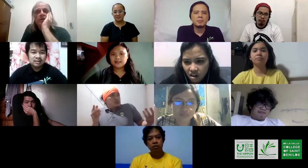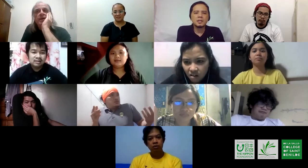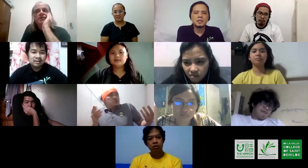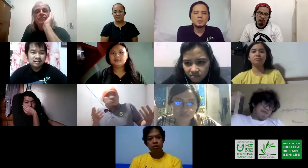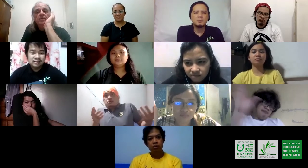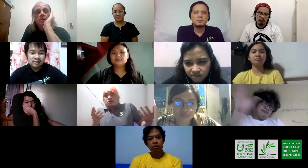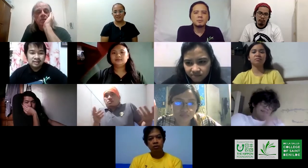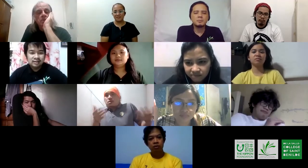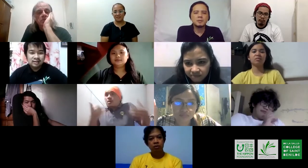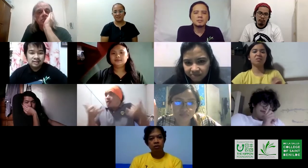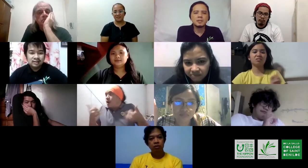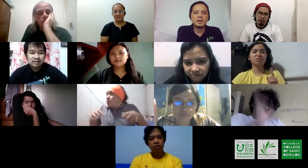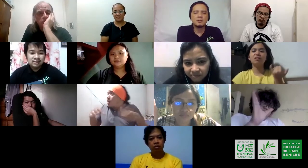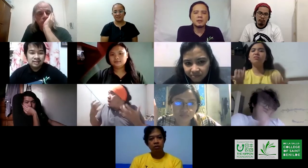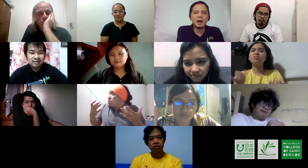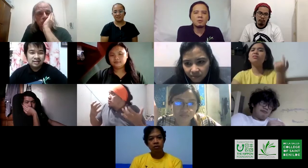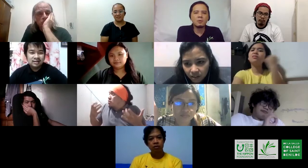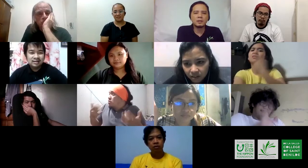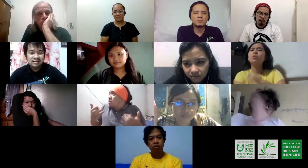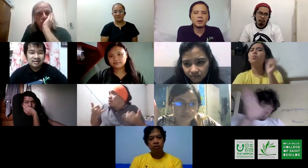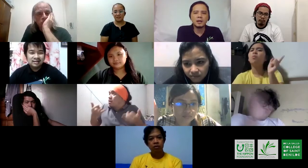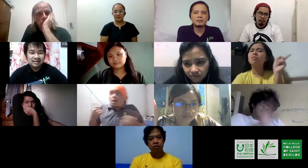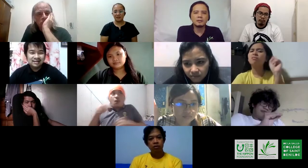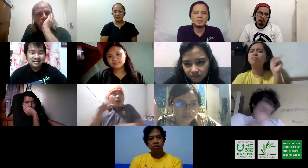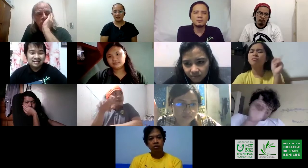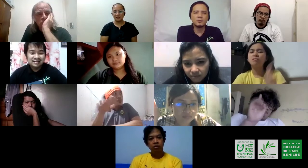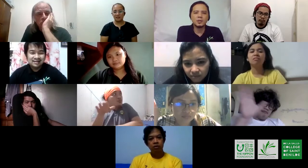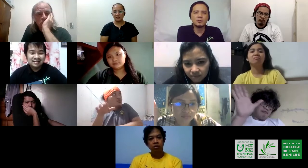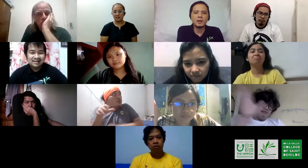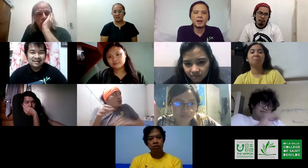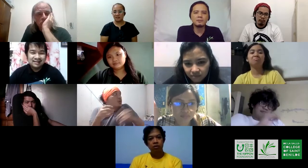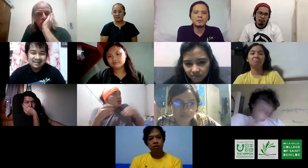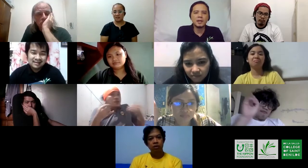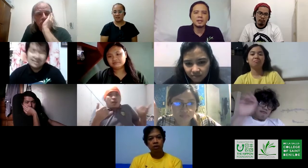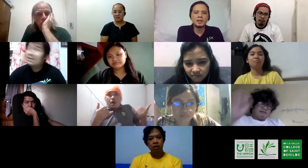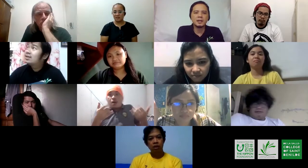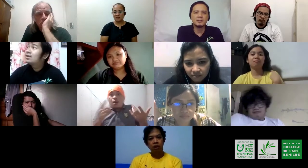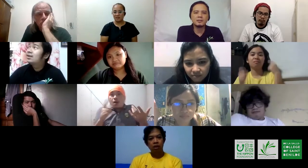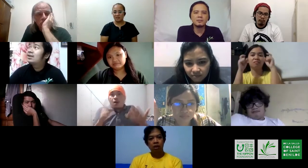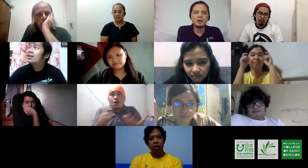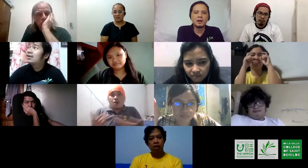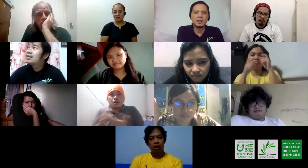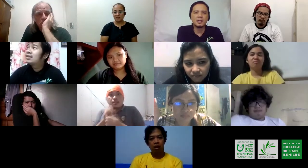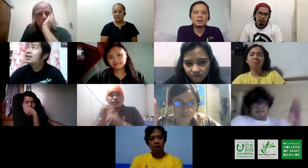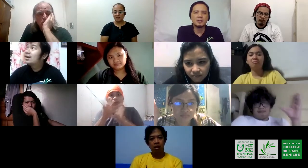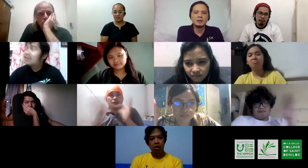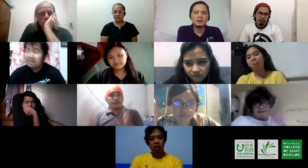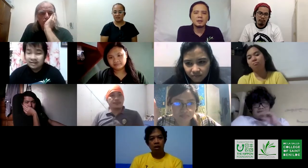Yeah, But because that's Phoebes is saying now what? Like we don't have any kind of